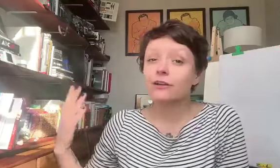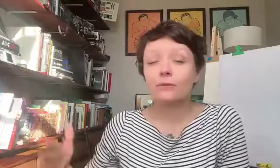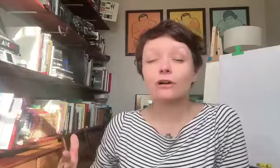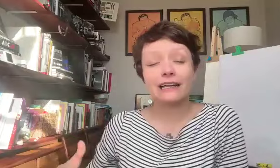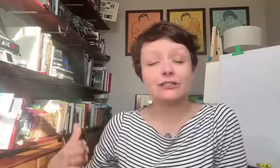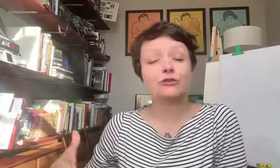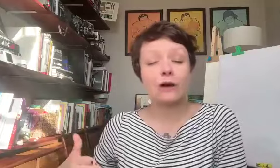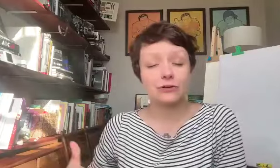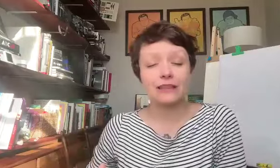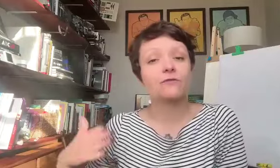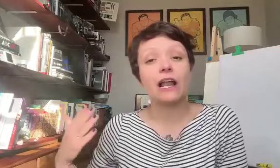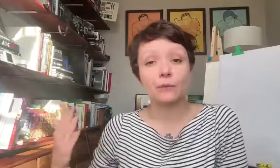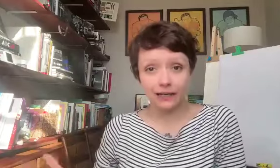you're more likely to graduate the following year.